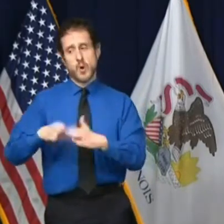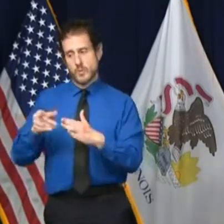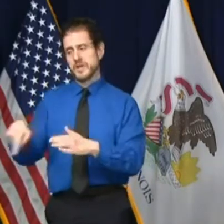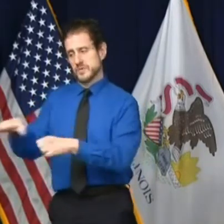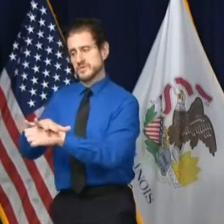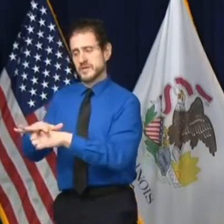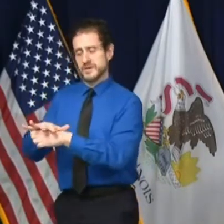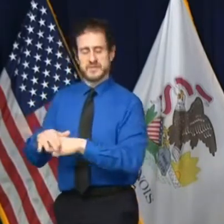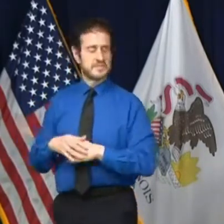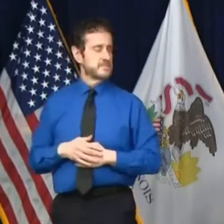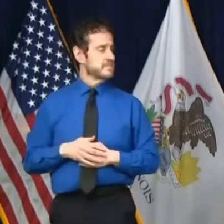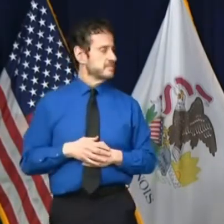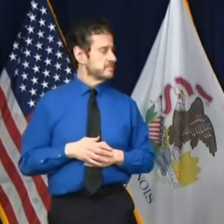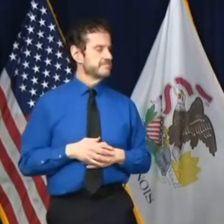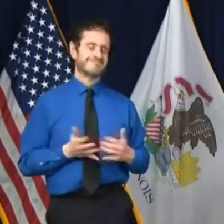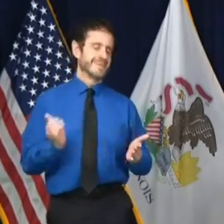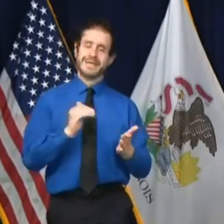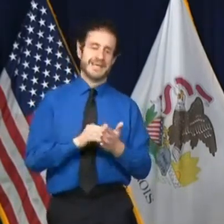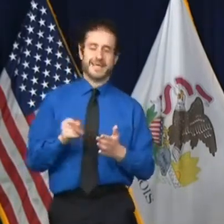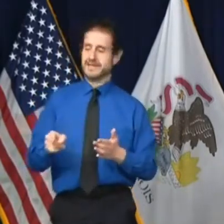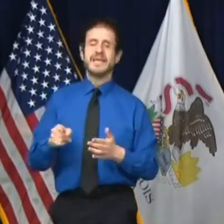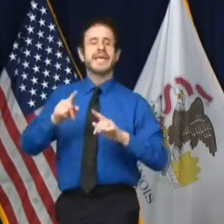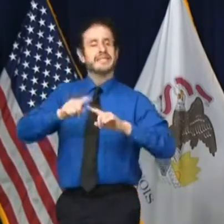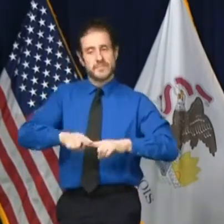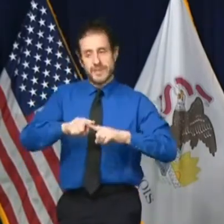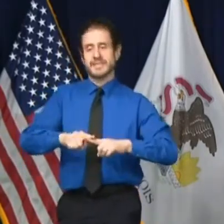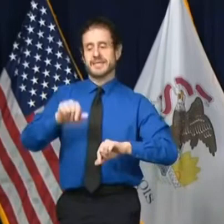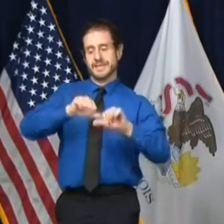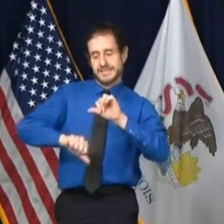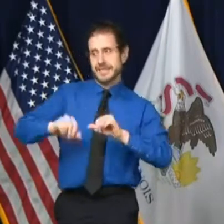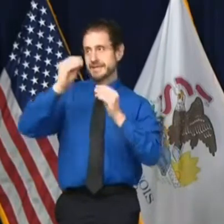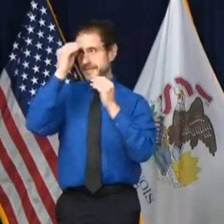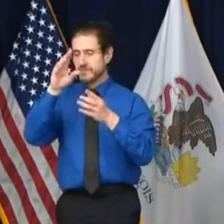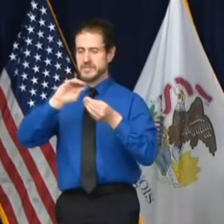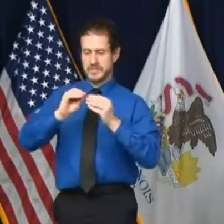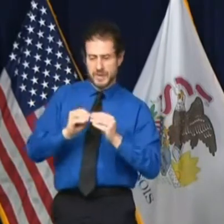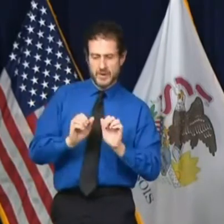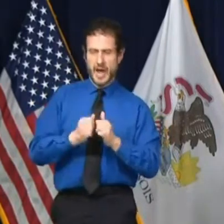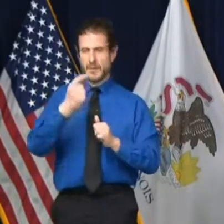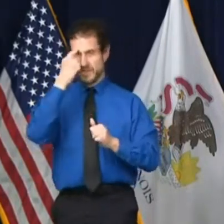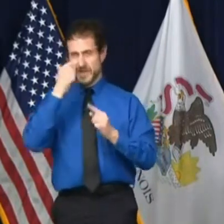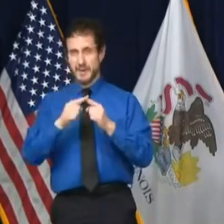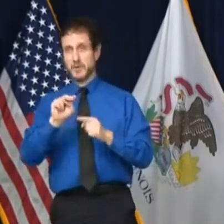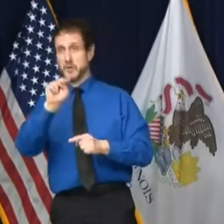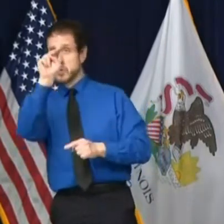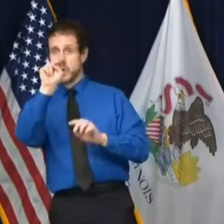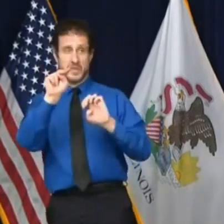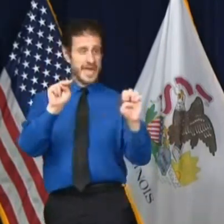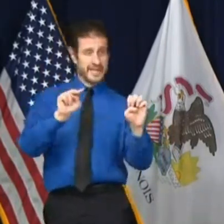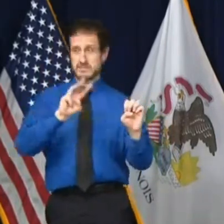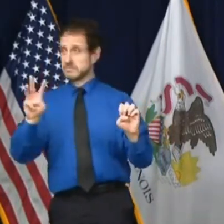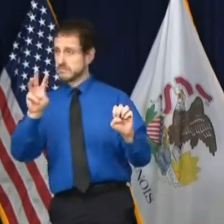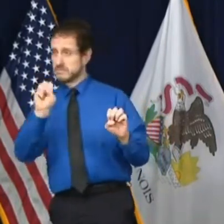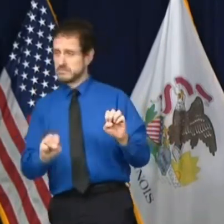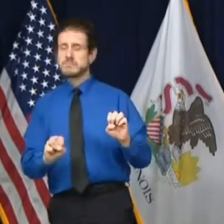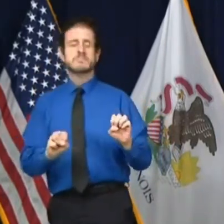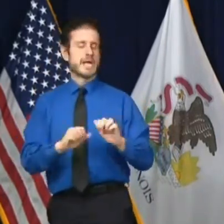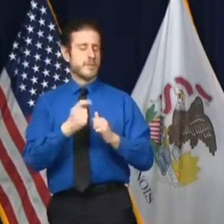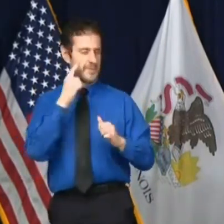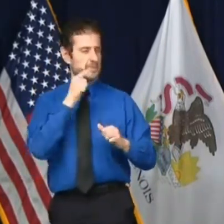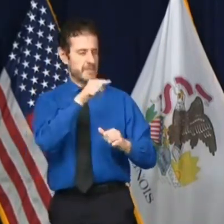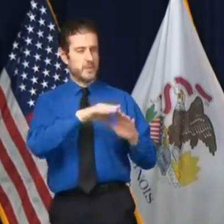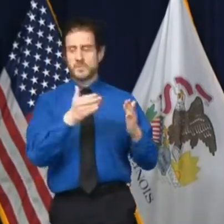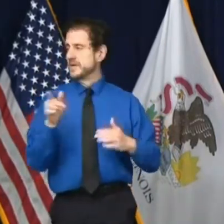reopening those regions? Yeah, again, those are going to be pieces of how we think about each region and what can open. So thank you. Yeah. Thank you.